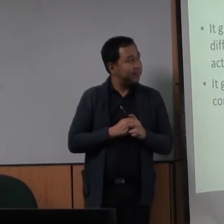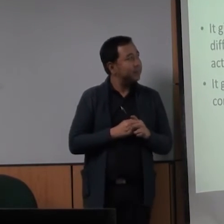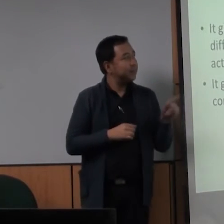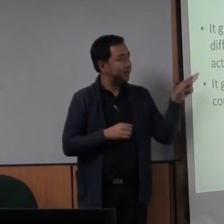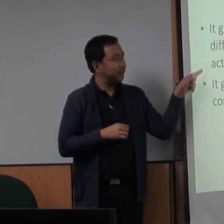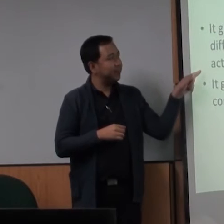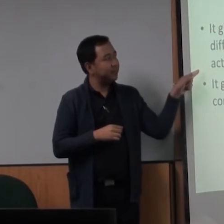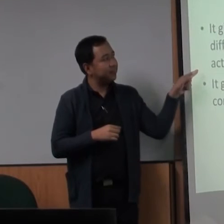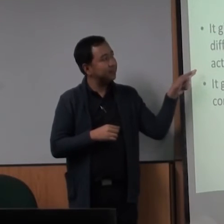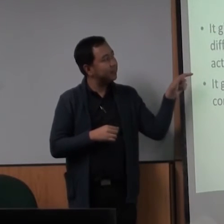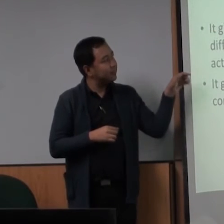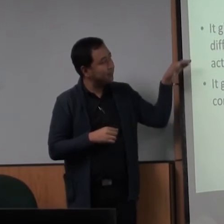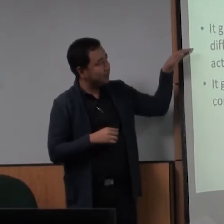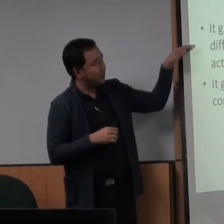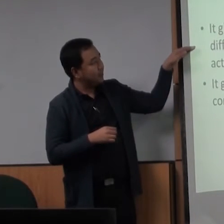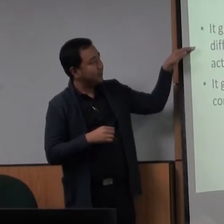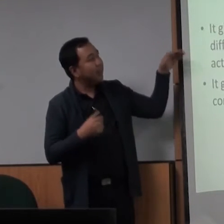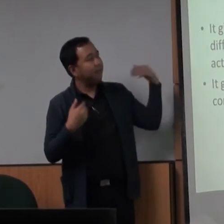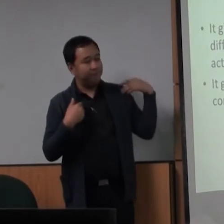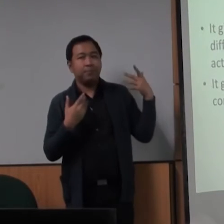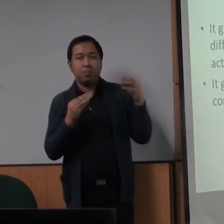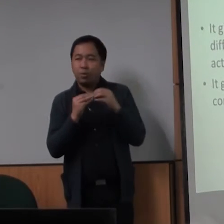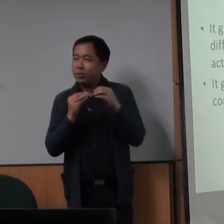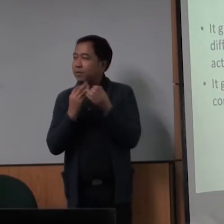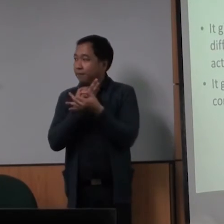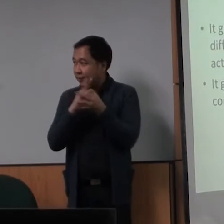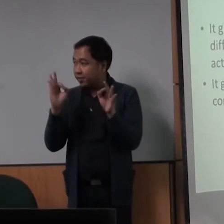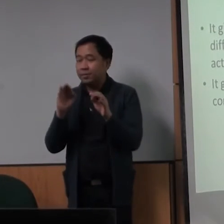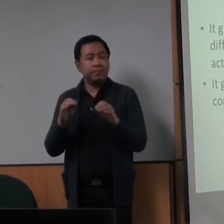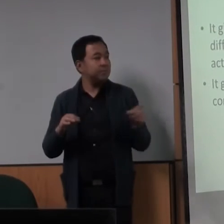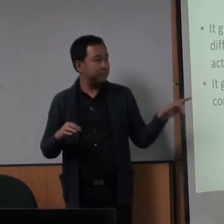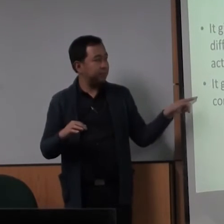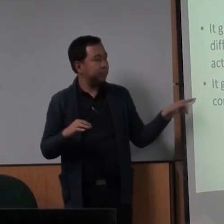freedom, have a control over the construction of the word.